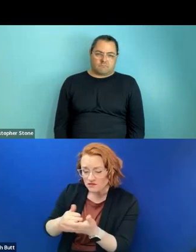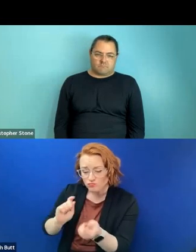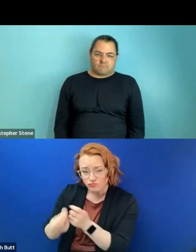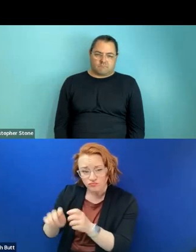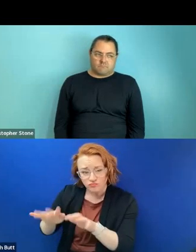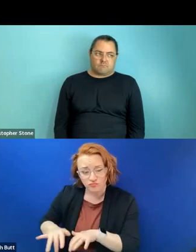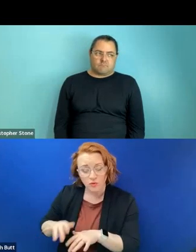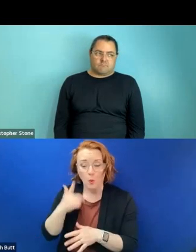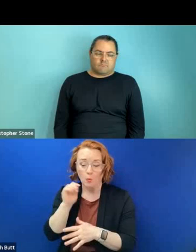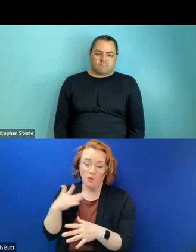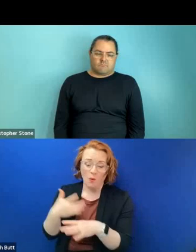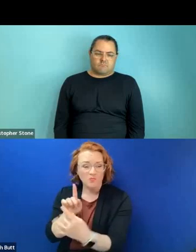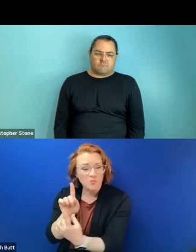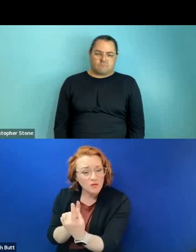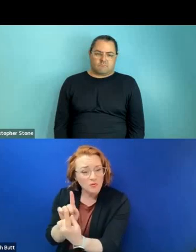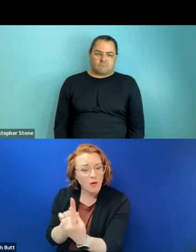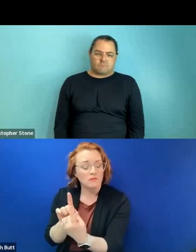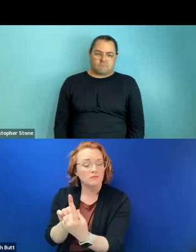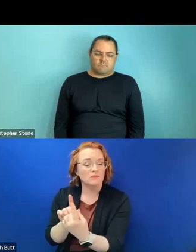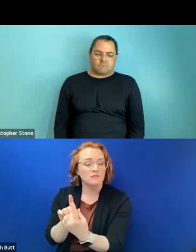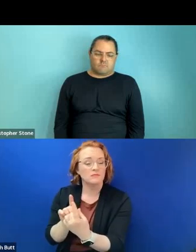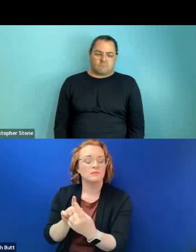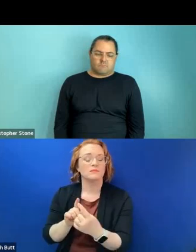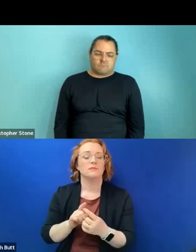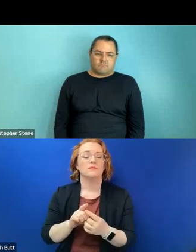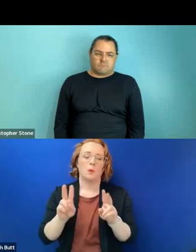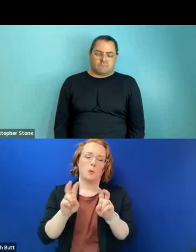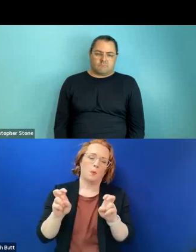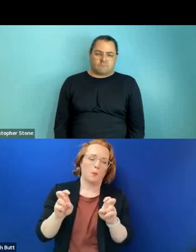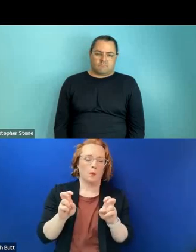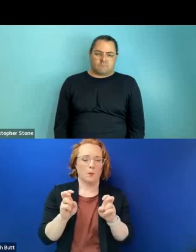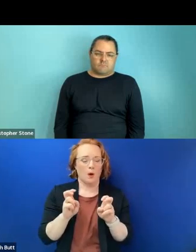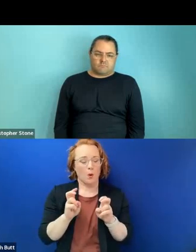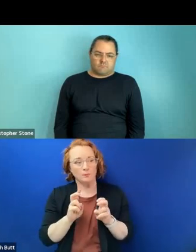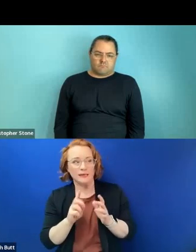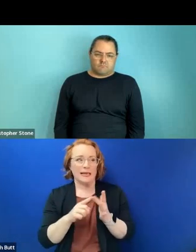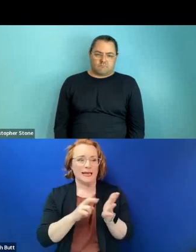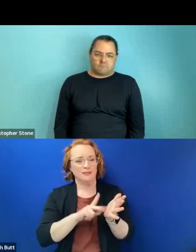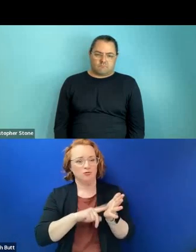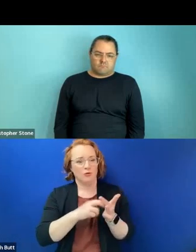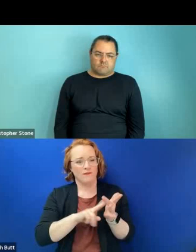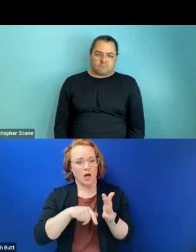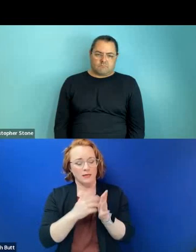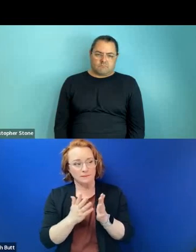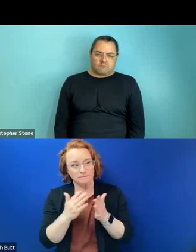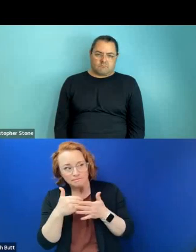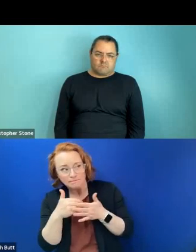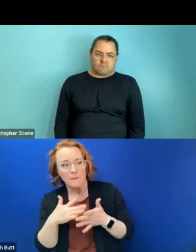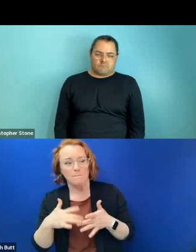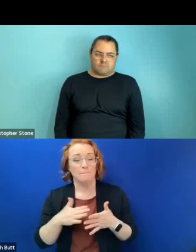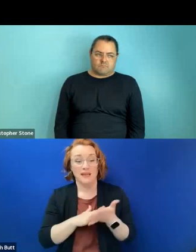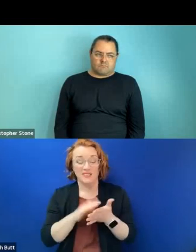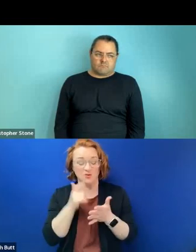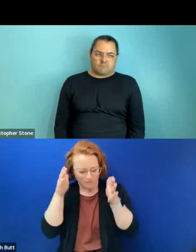things. And if introvert means that you are able to concentrate very well and focus